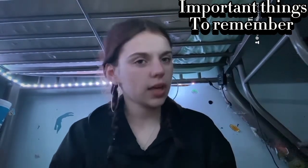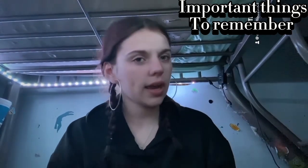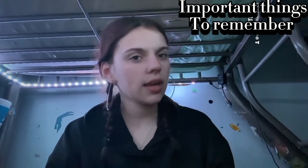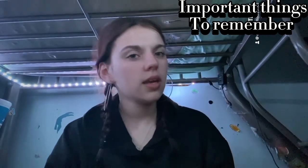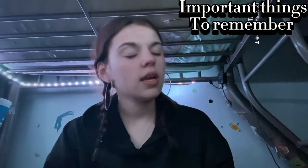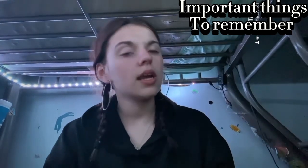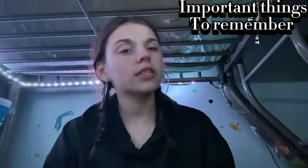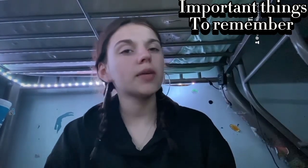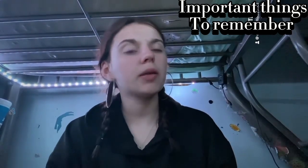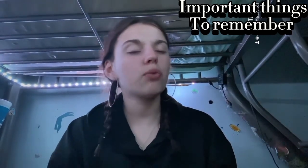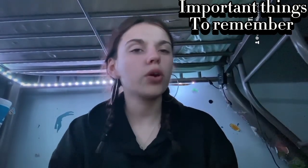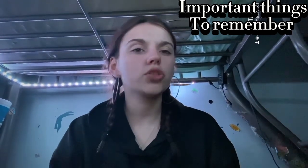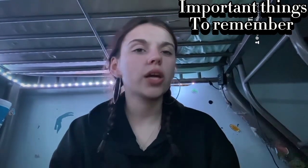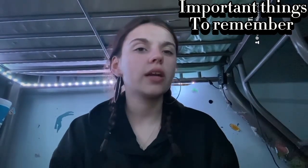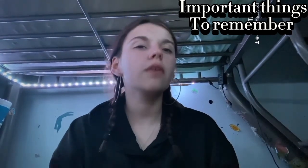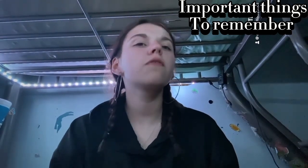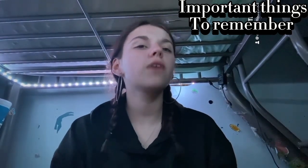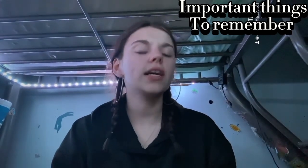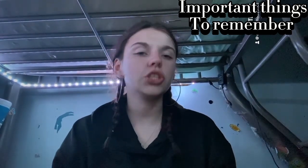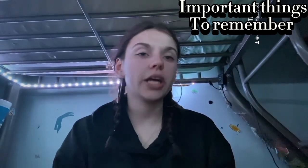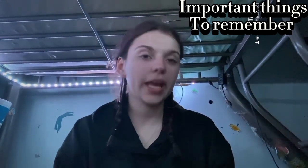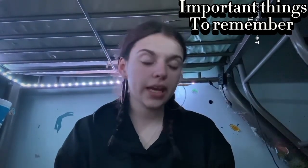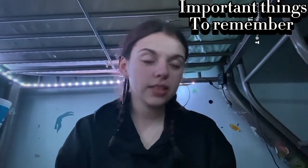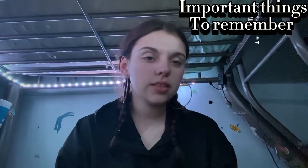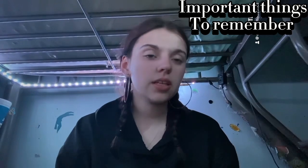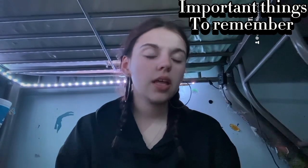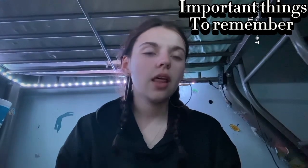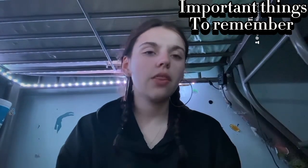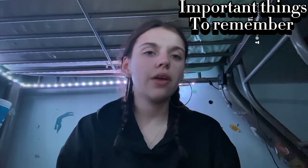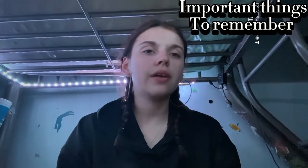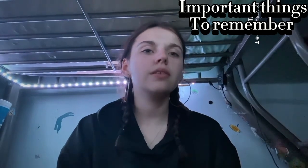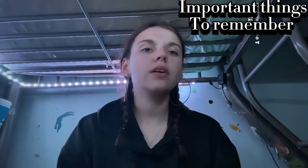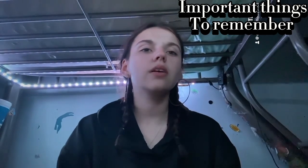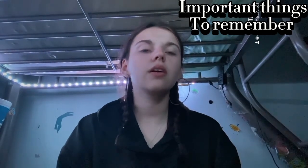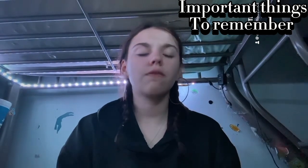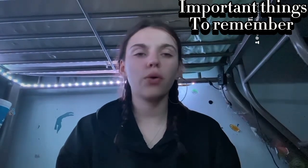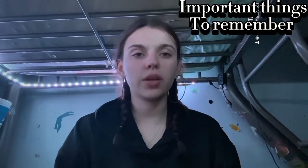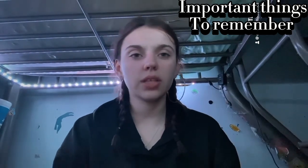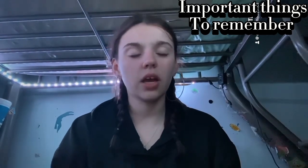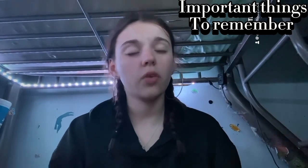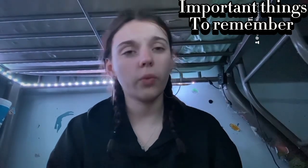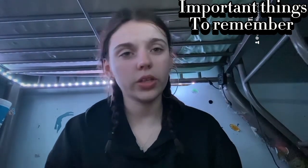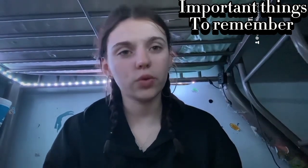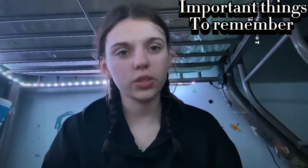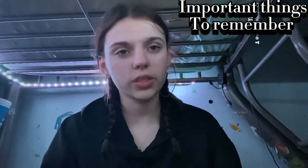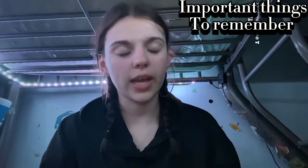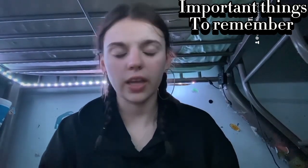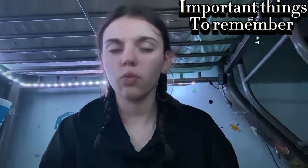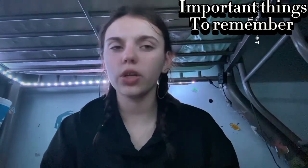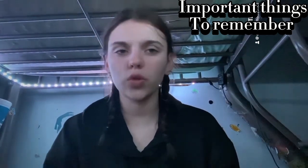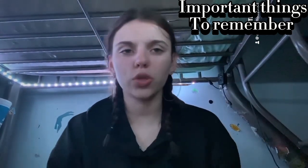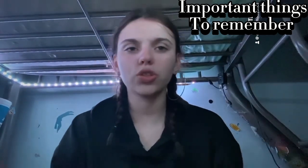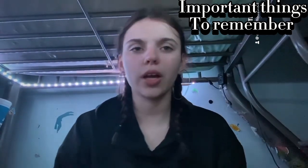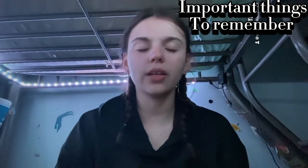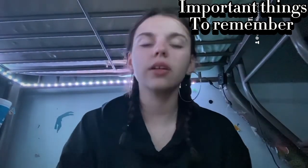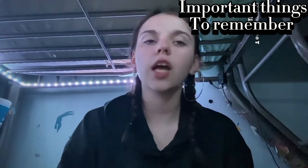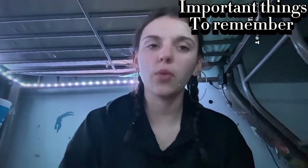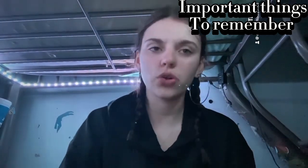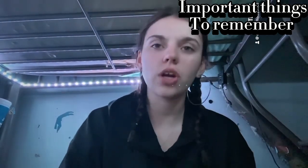saying. It's going to be more trying to find your hand than focusing on what you are saying and what you are trying to come across